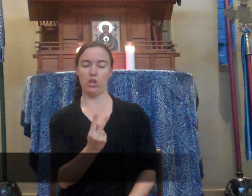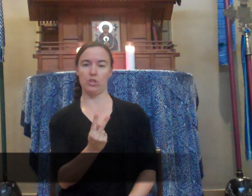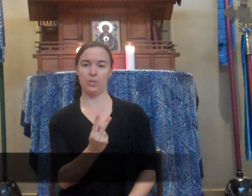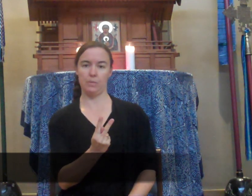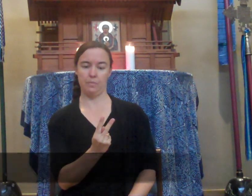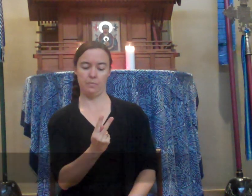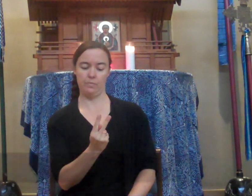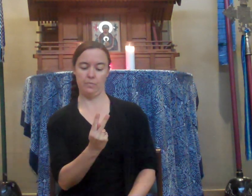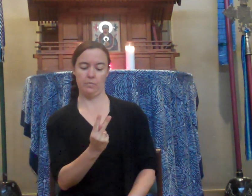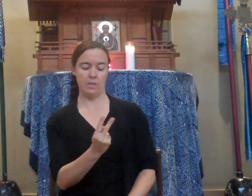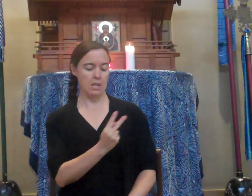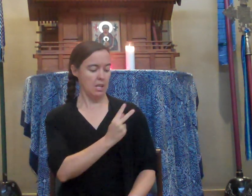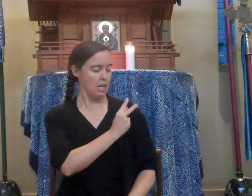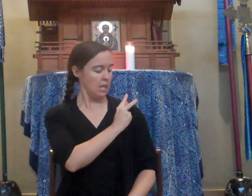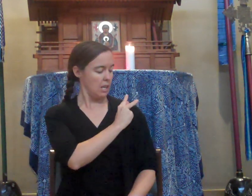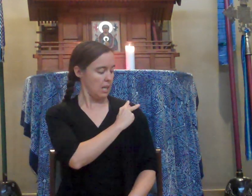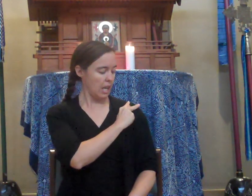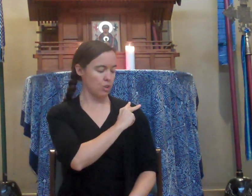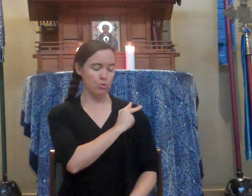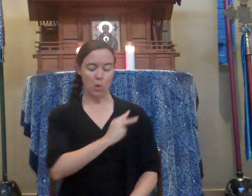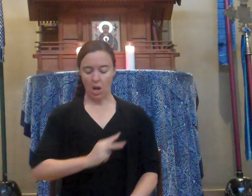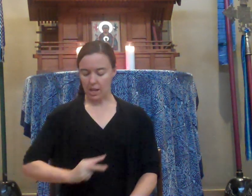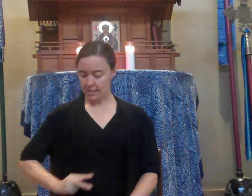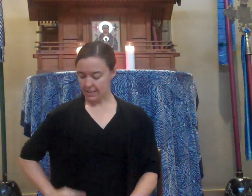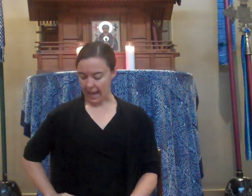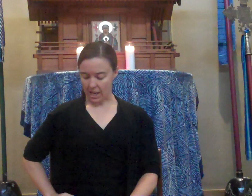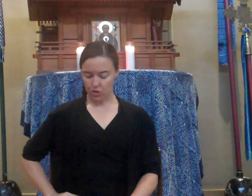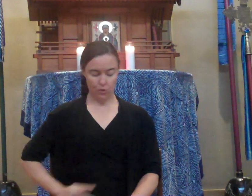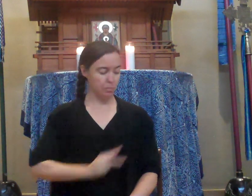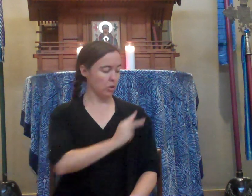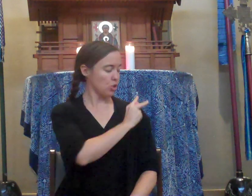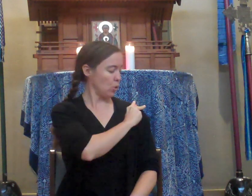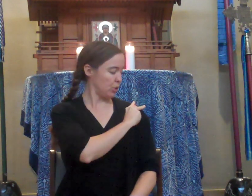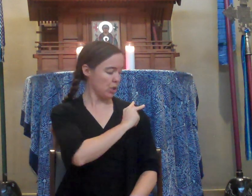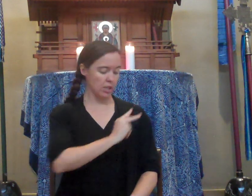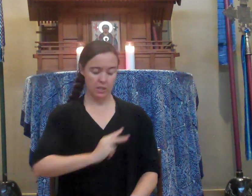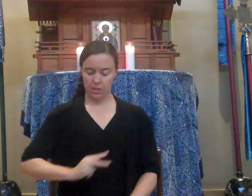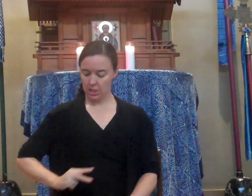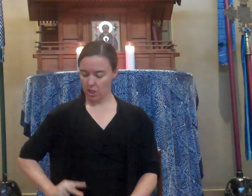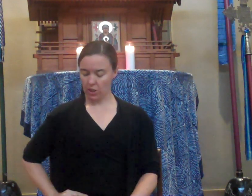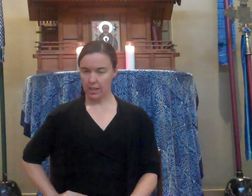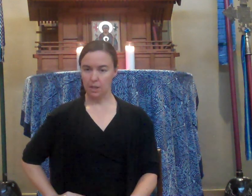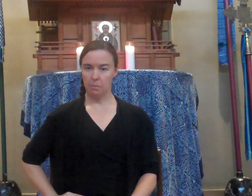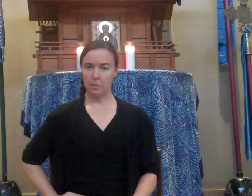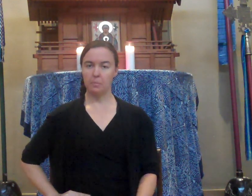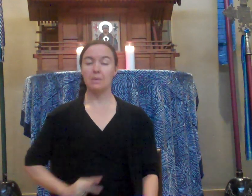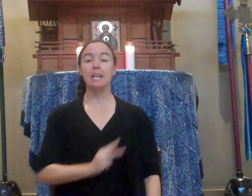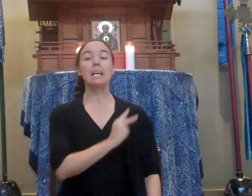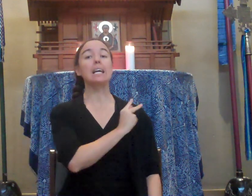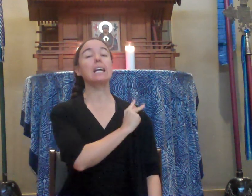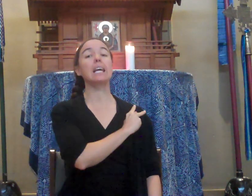fingers, and you draw a sash from your shoulder to your hip.